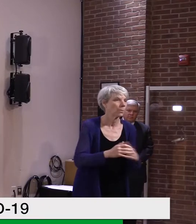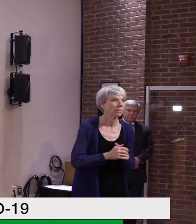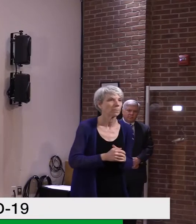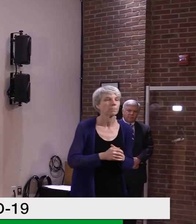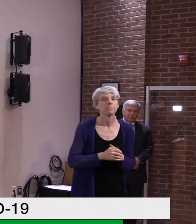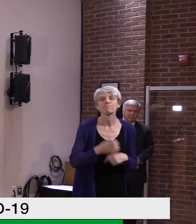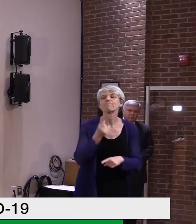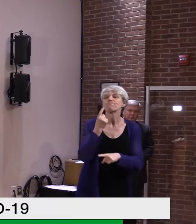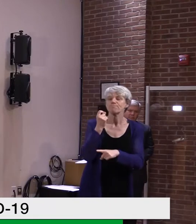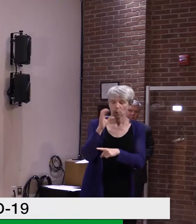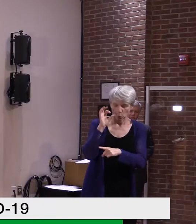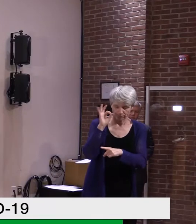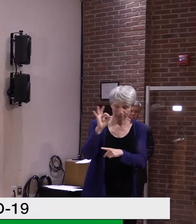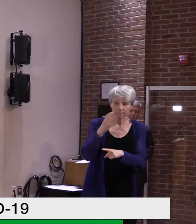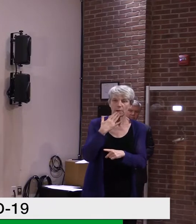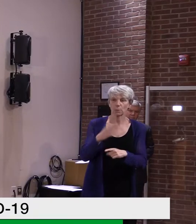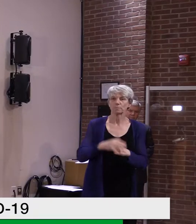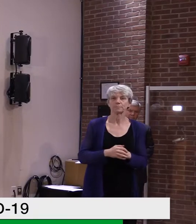Okay, great. Thank you.